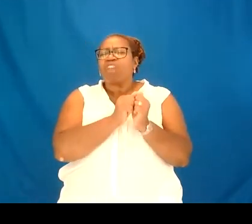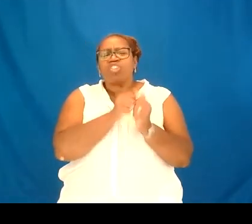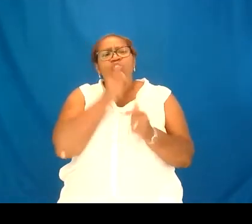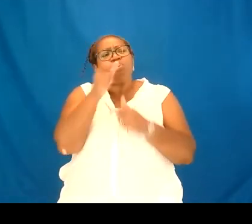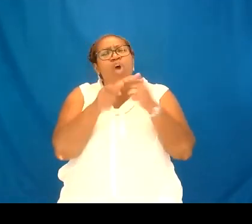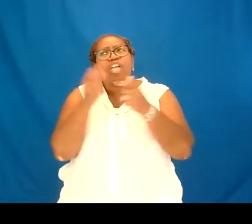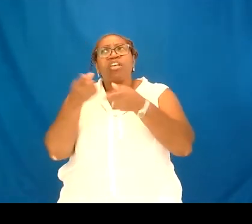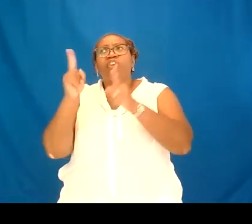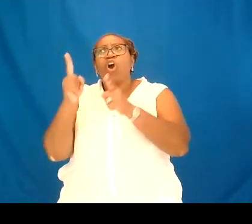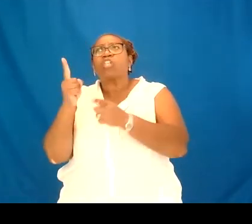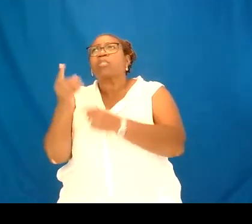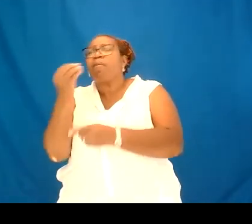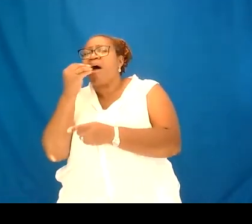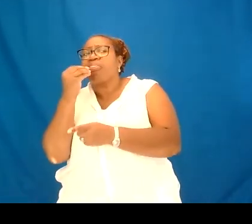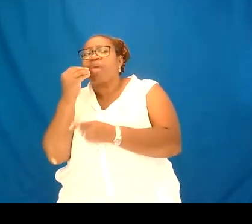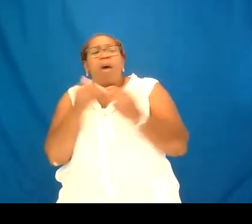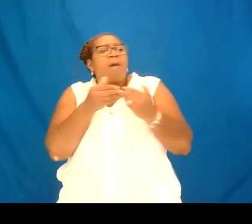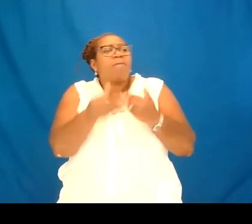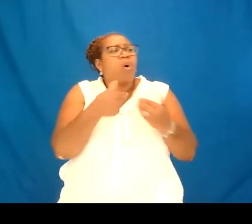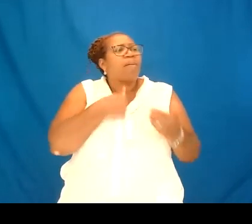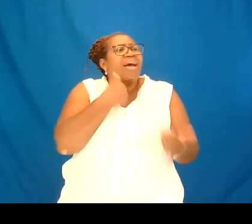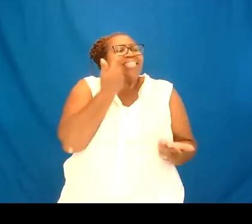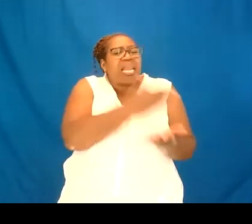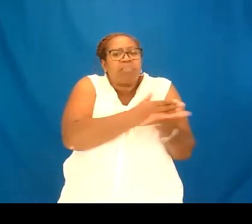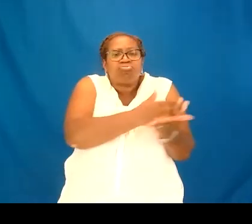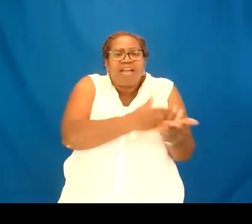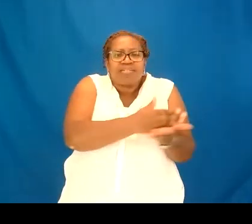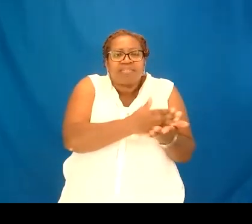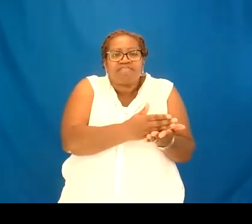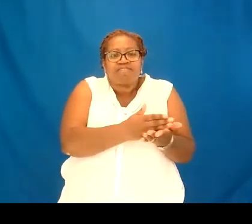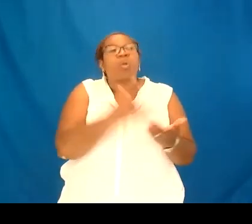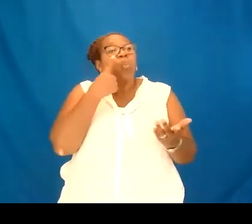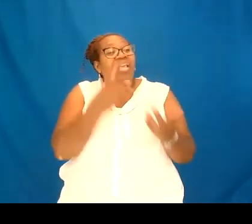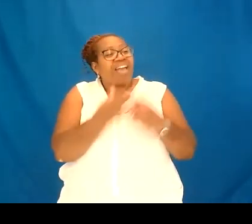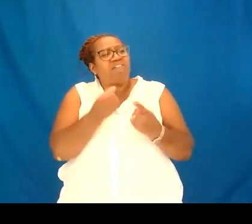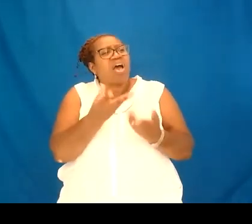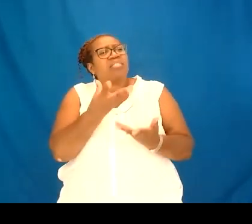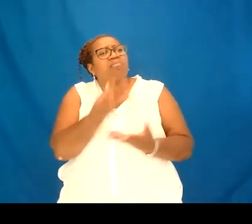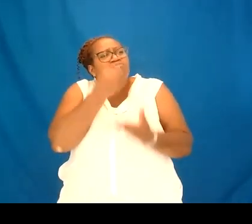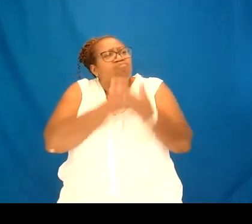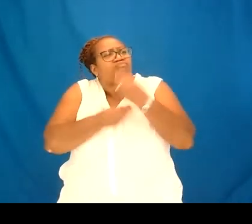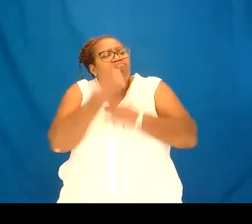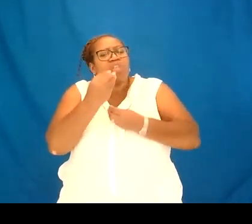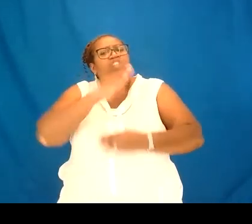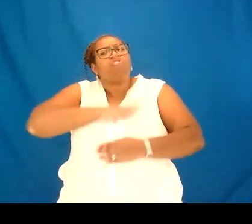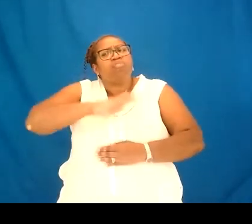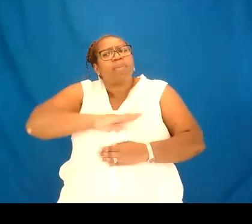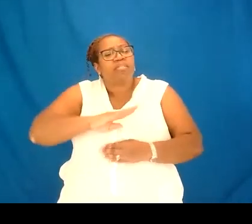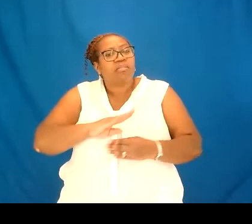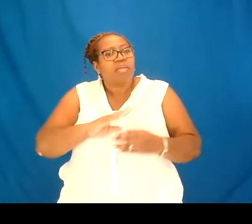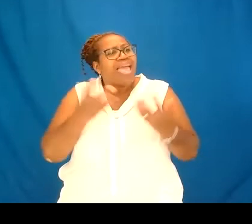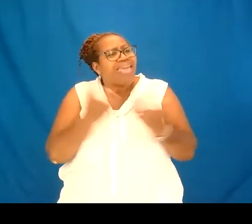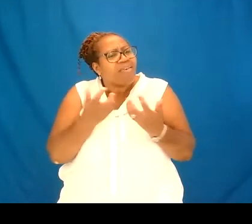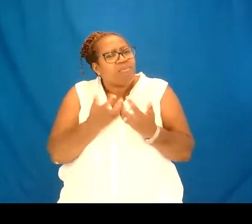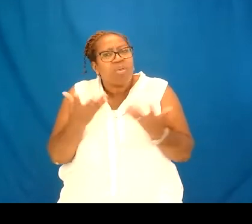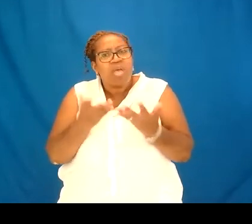more than my daily bread. We can find this nourishment by spending time with Jesus in prayer and by reading